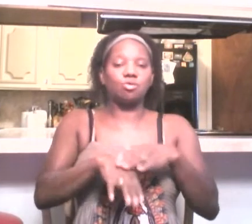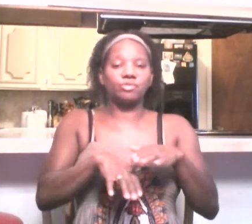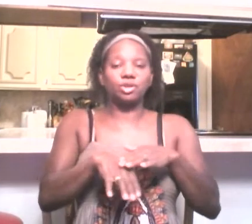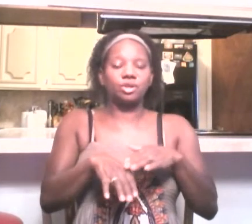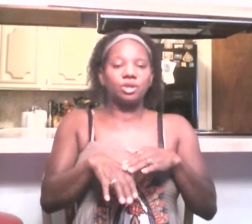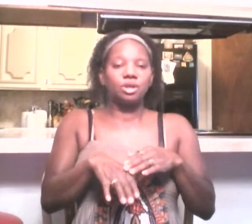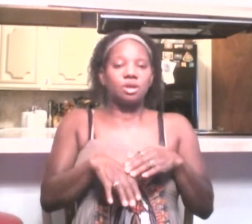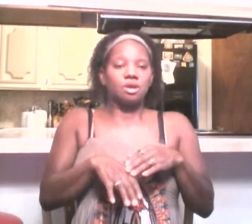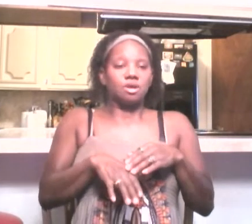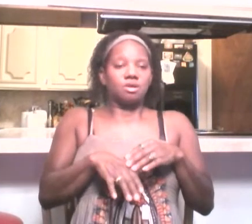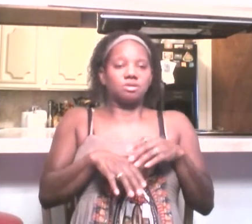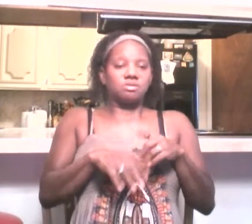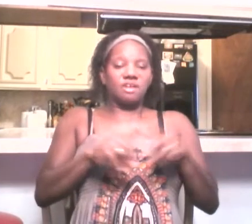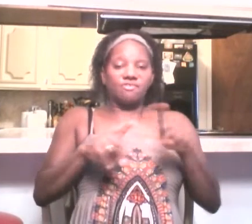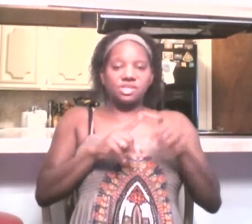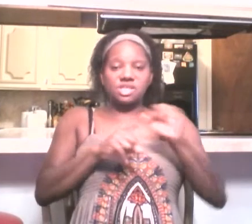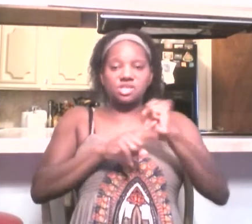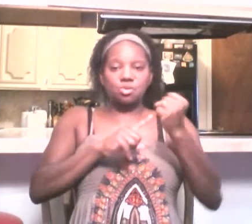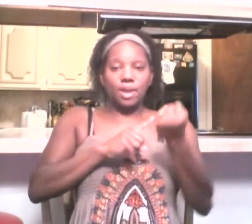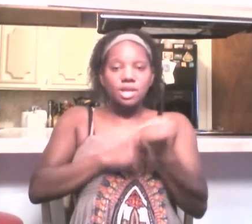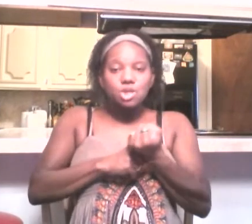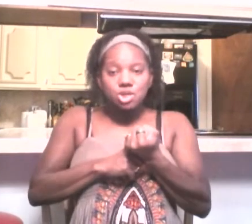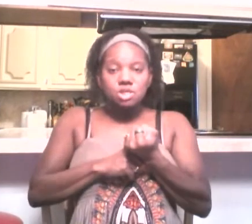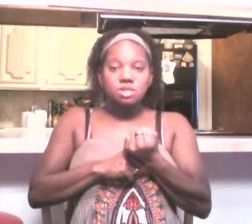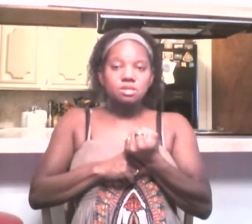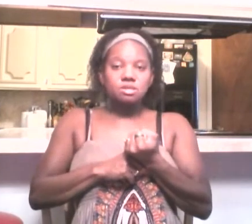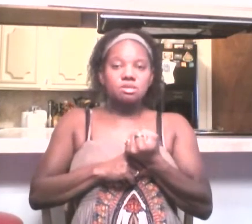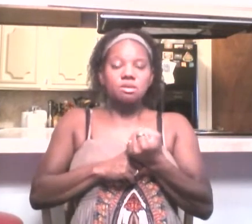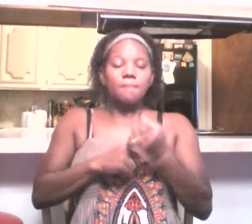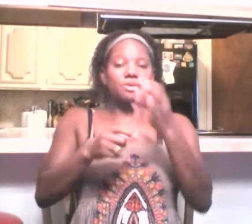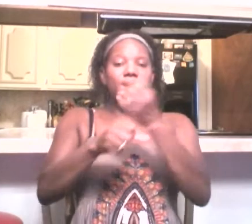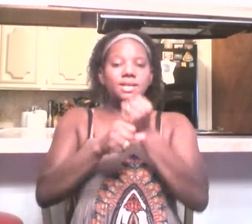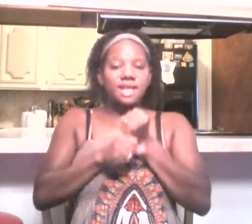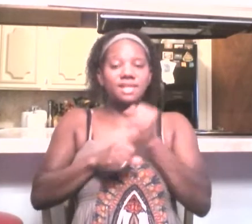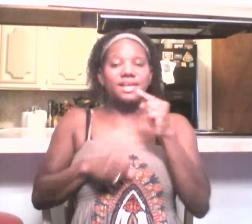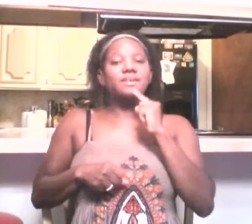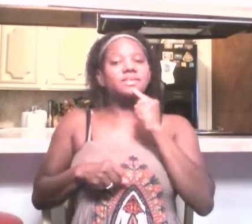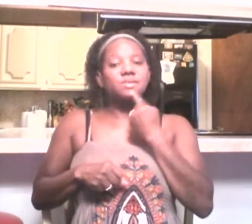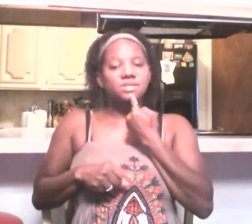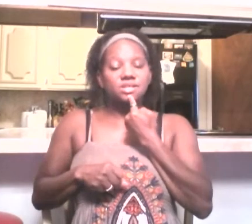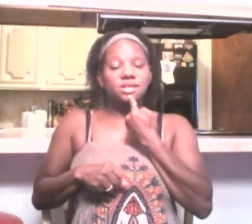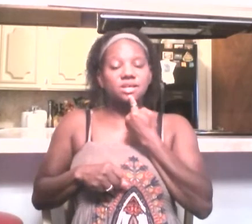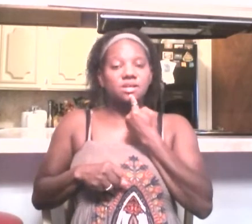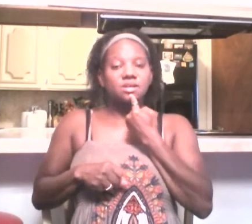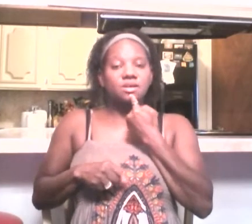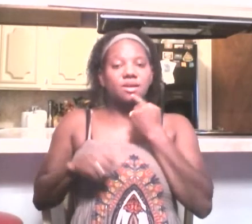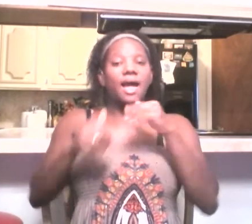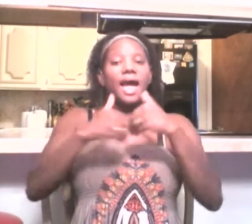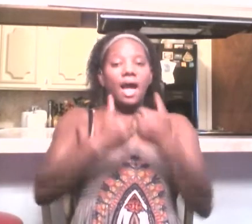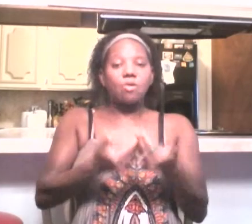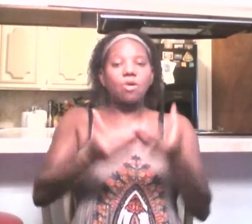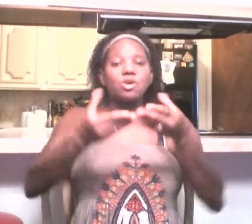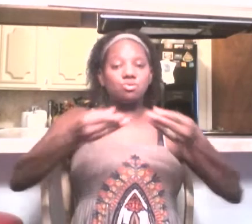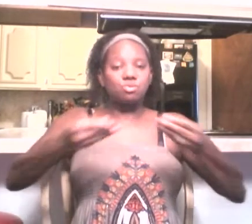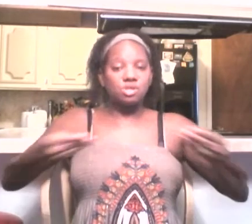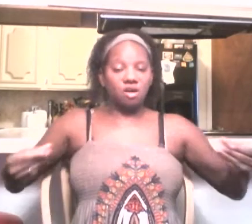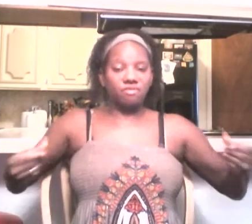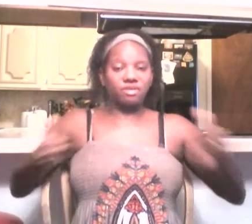over different situations. I mean, you gotta take that seriously. How are you solving